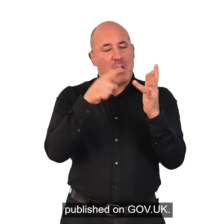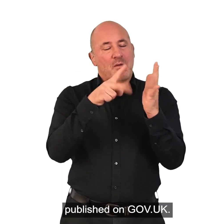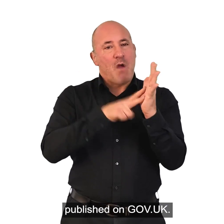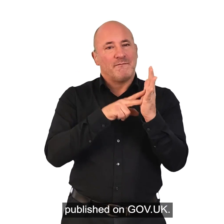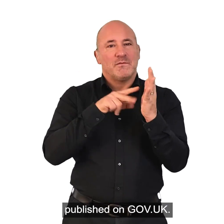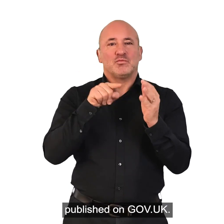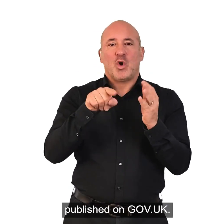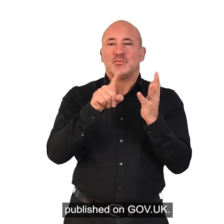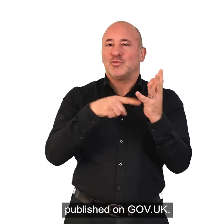on gov.uk.